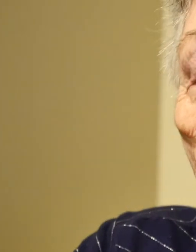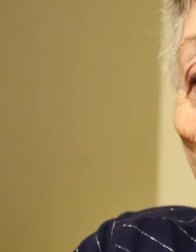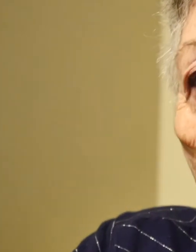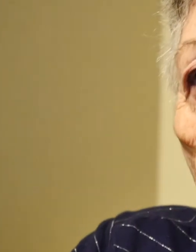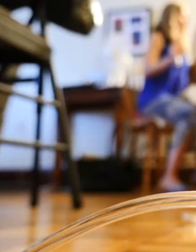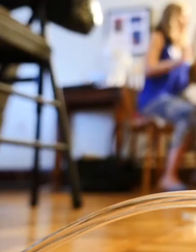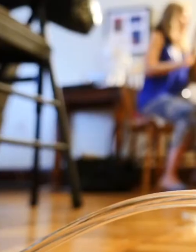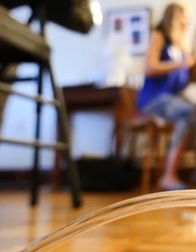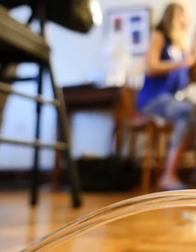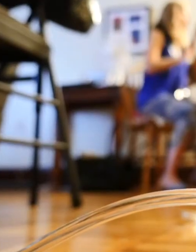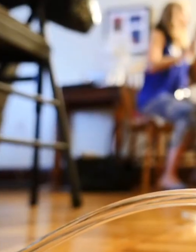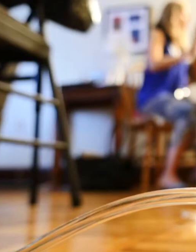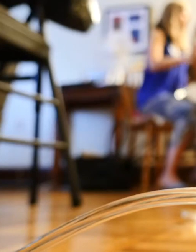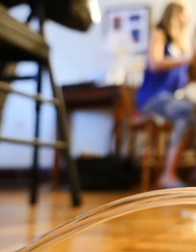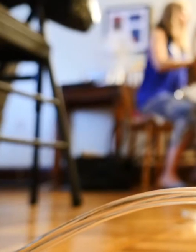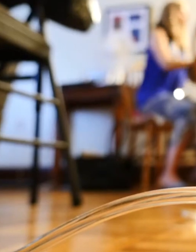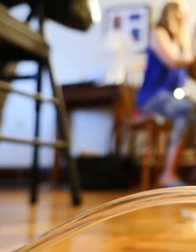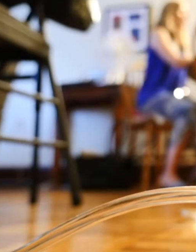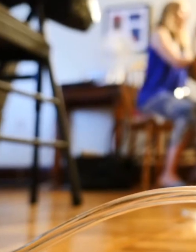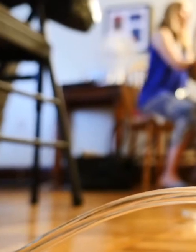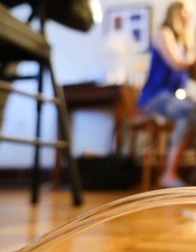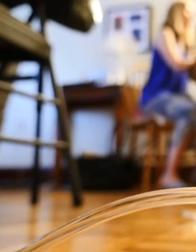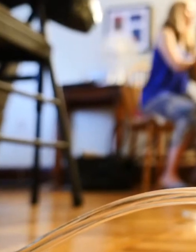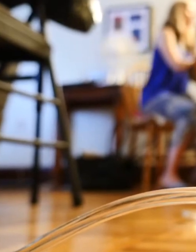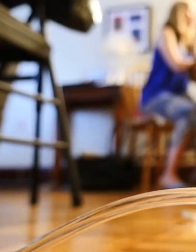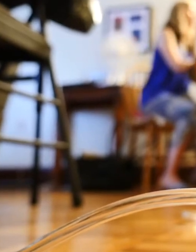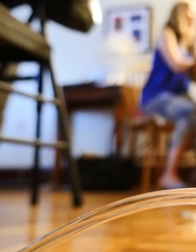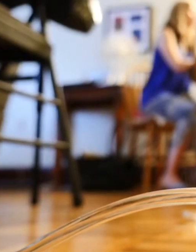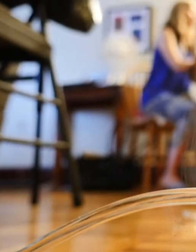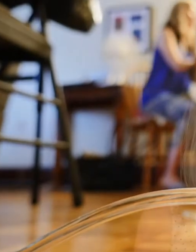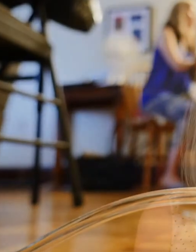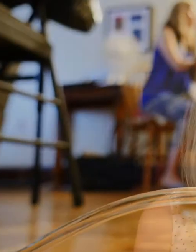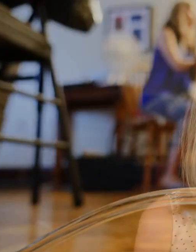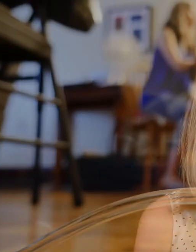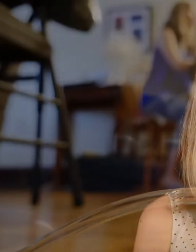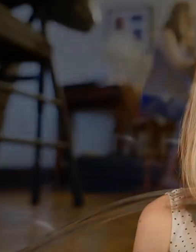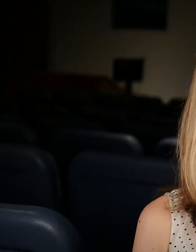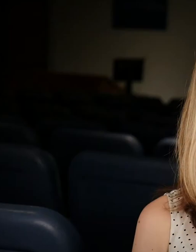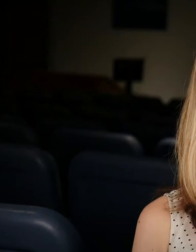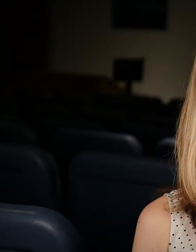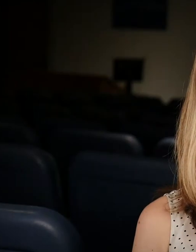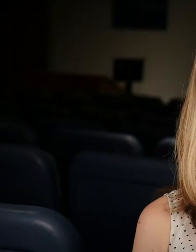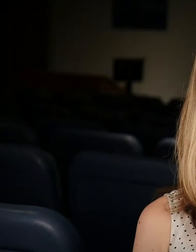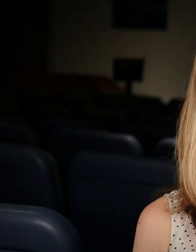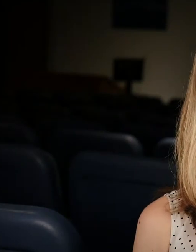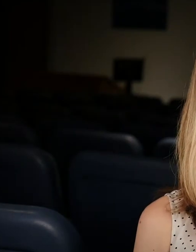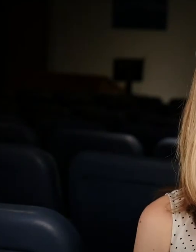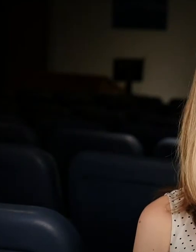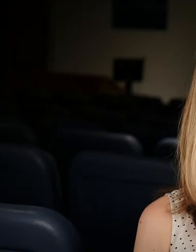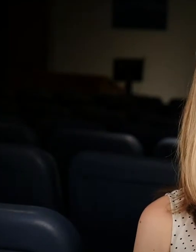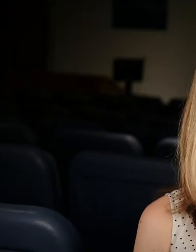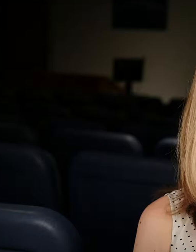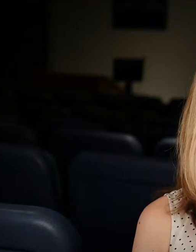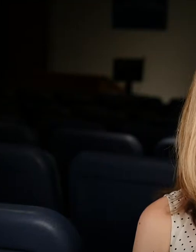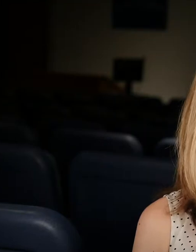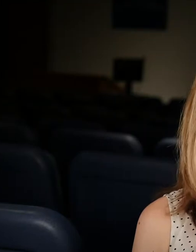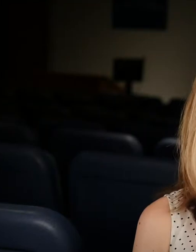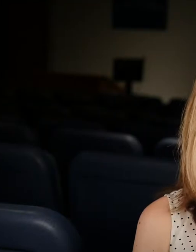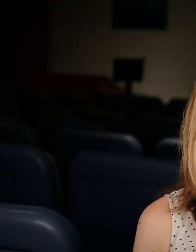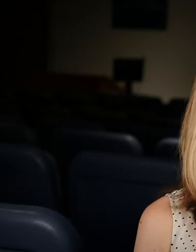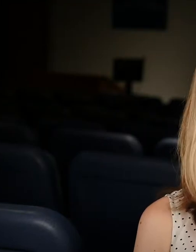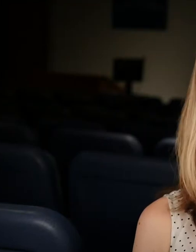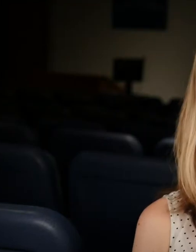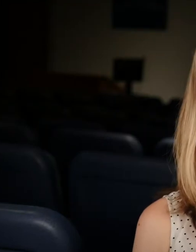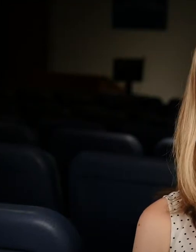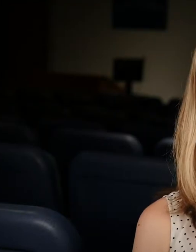their breathlessness and their inability to get out of their homes. And majority who we've had lately don't